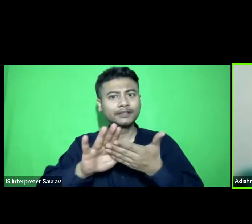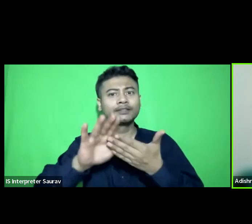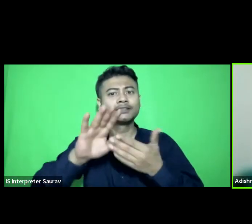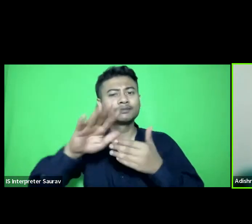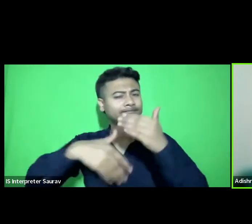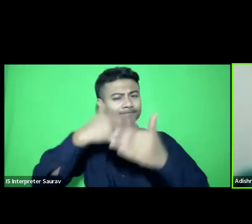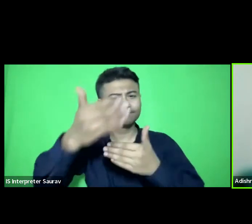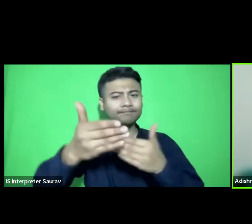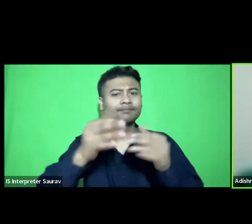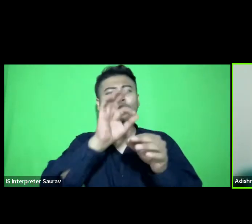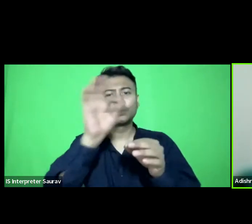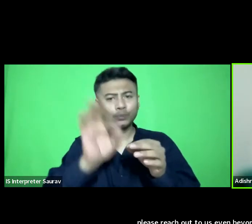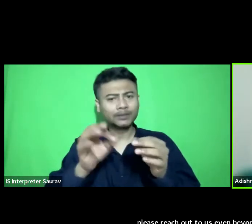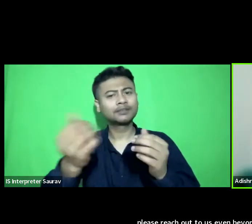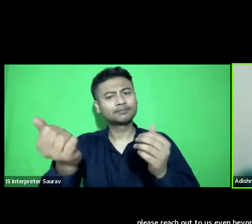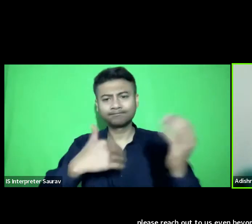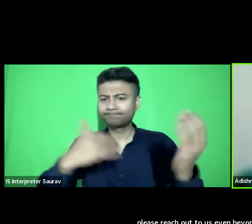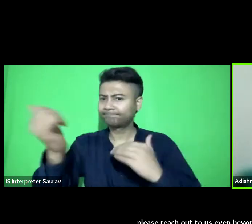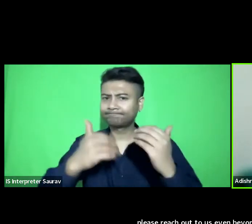to the event here.